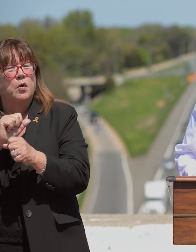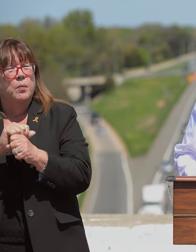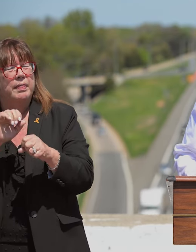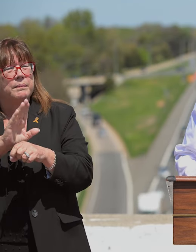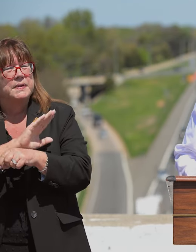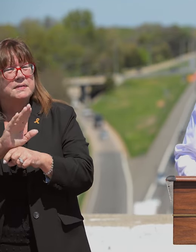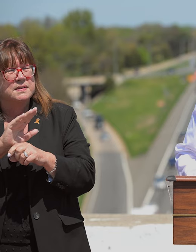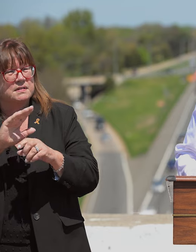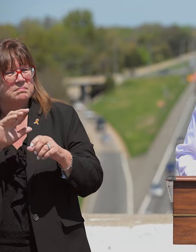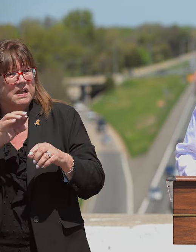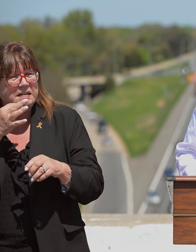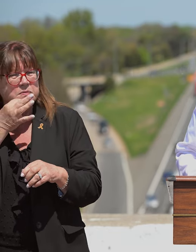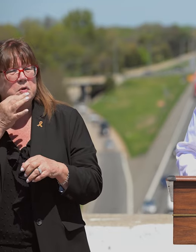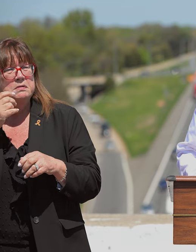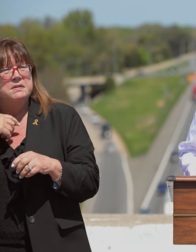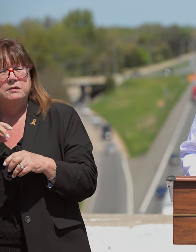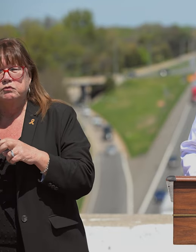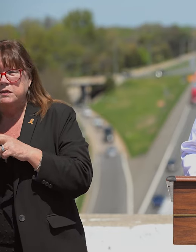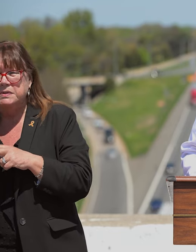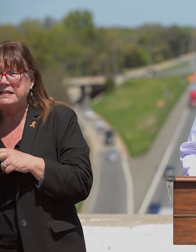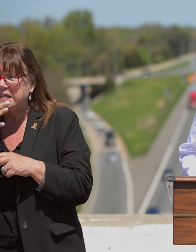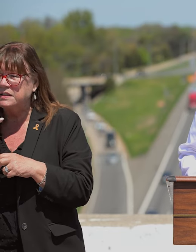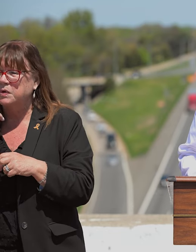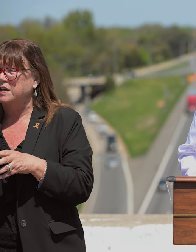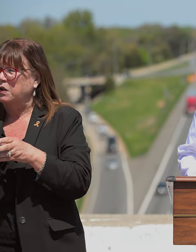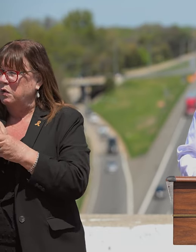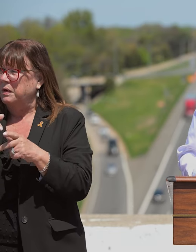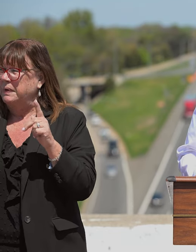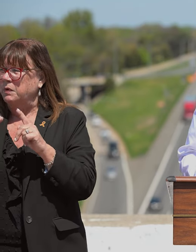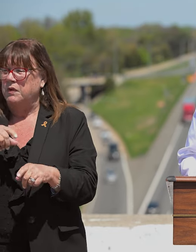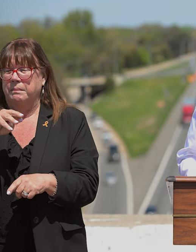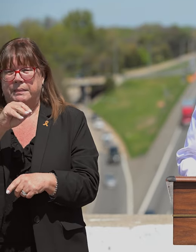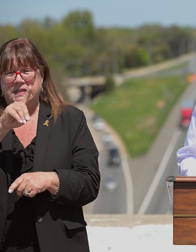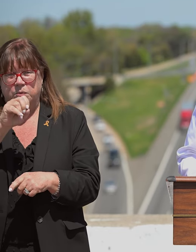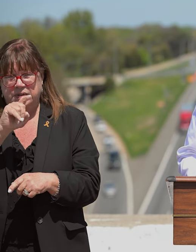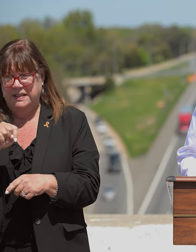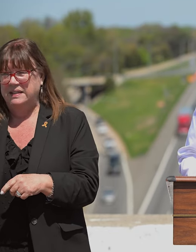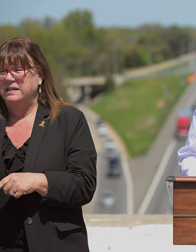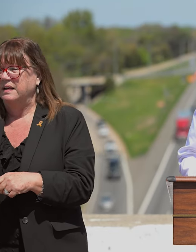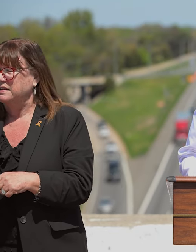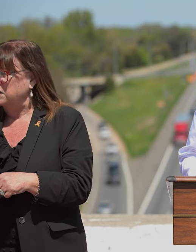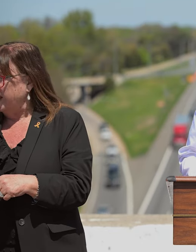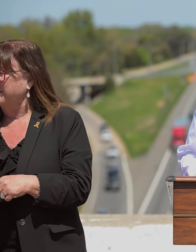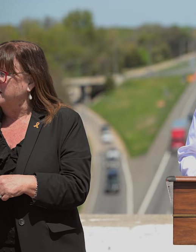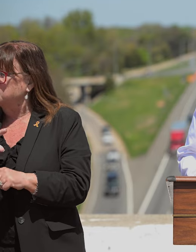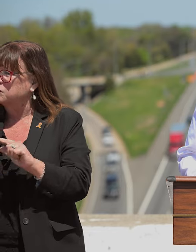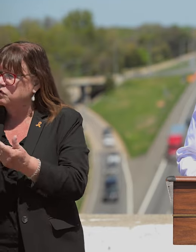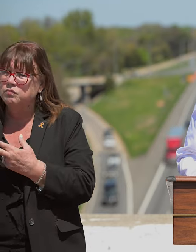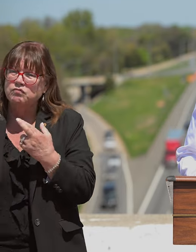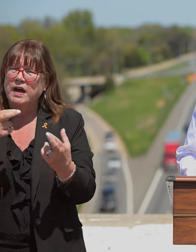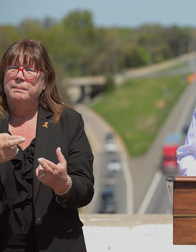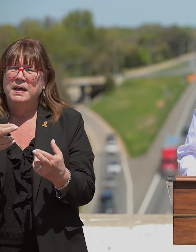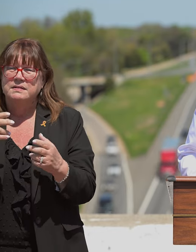experts, including members from our State Highway Administration and Motor Vehicle Administration, this group made recommendations that will make a difference in